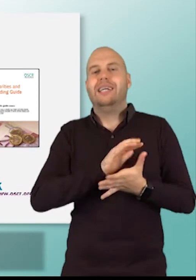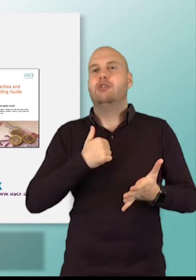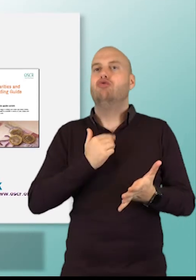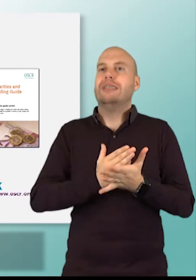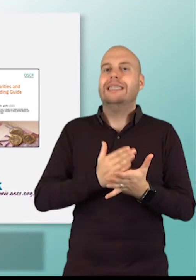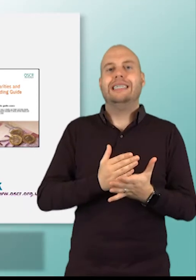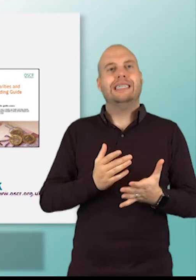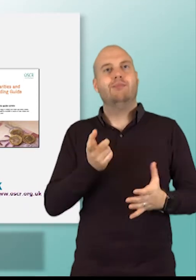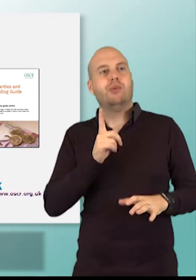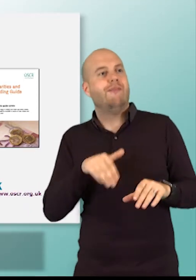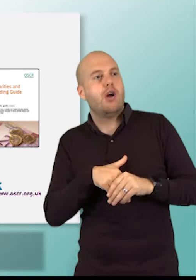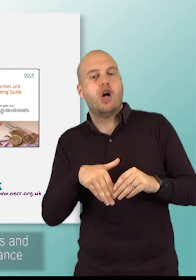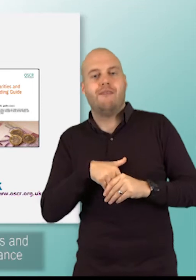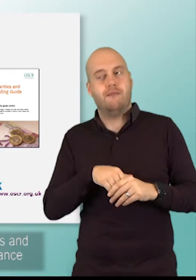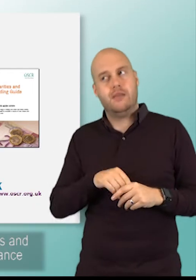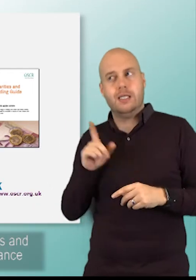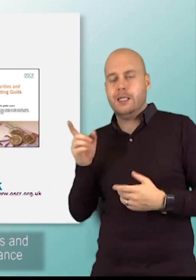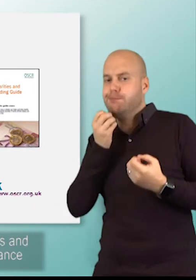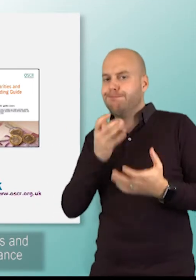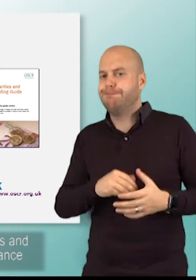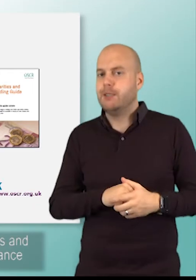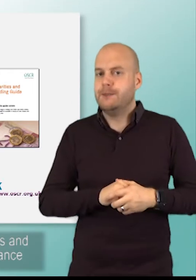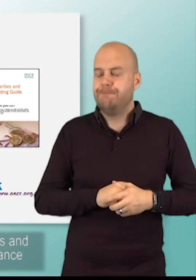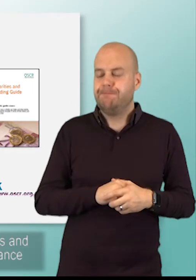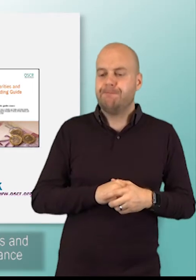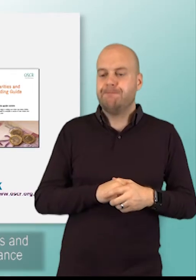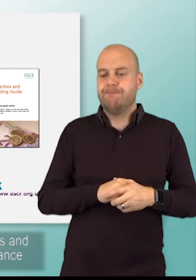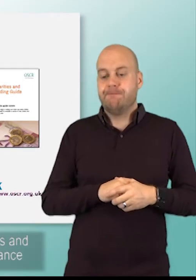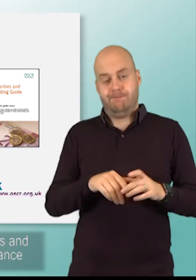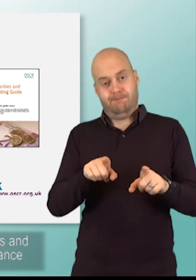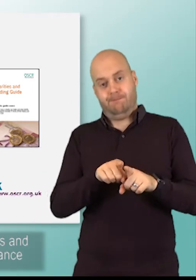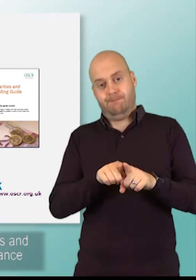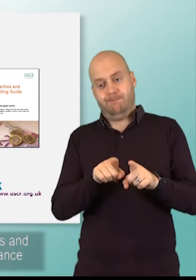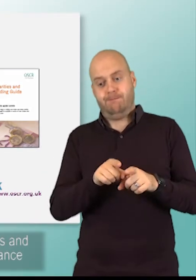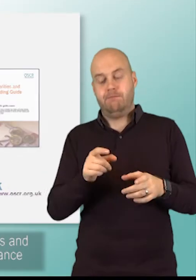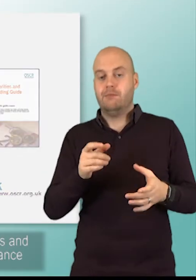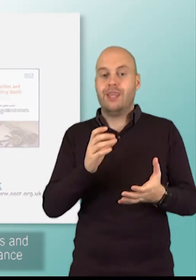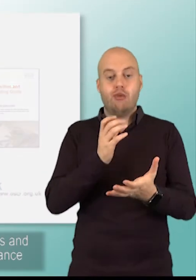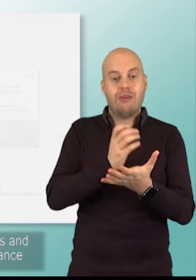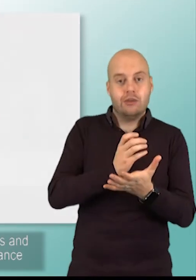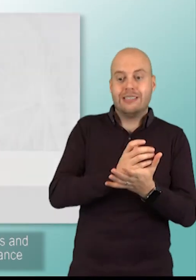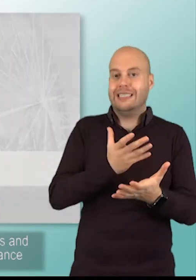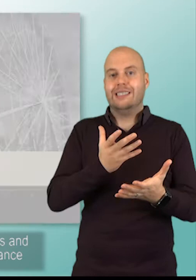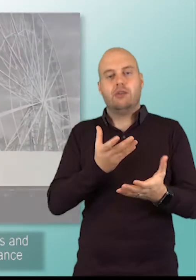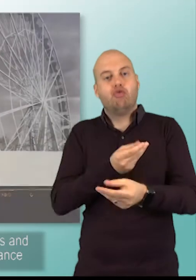best starting point. And recently we've produced some guidance on charities and trading.